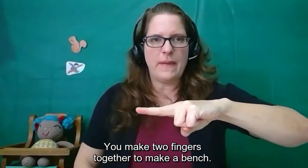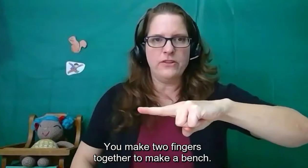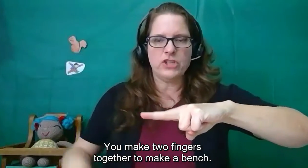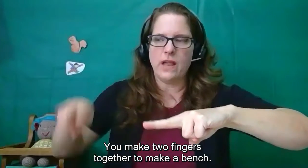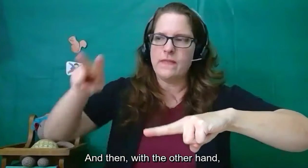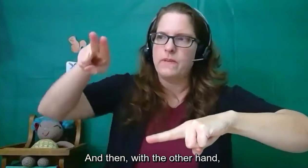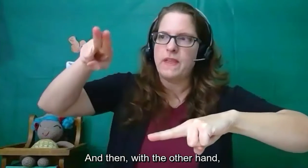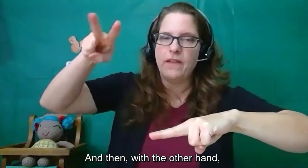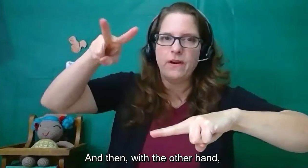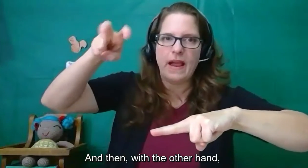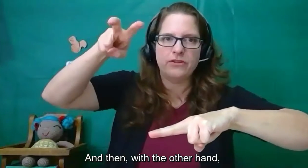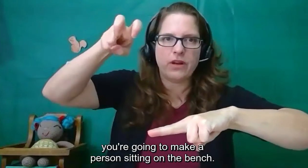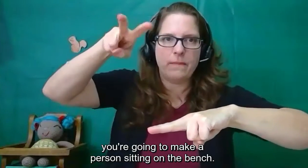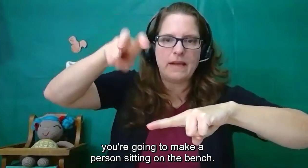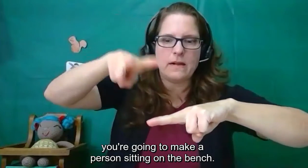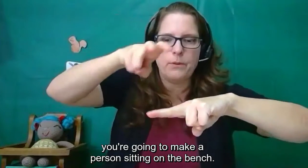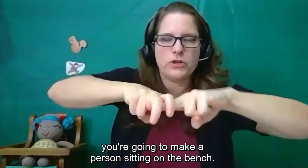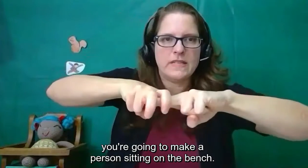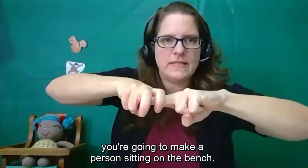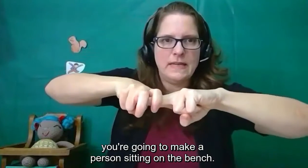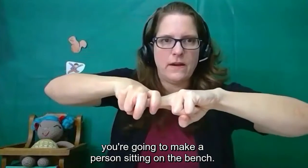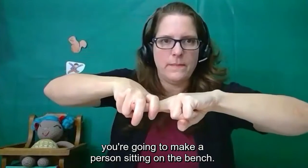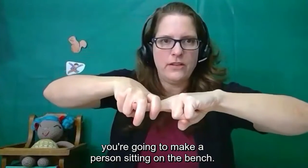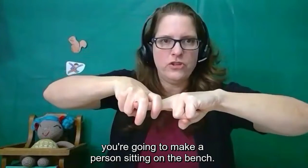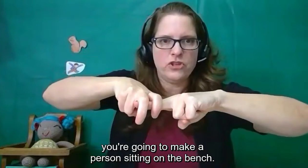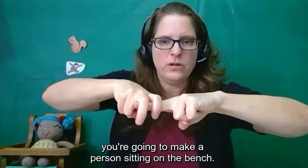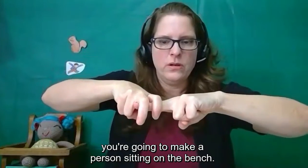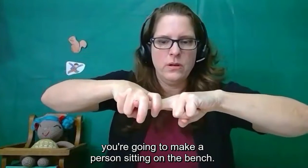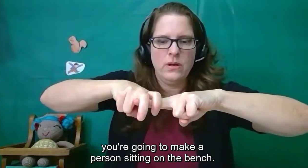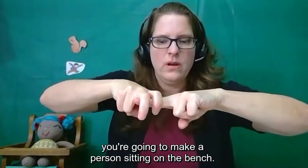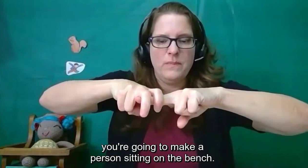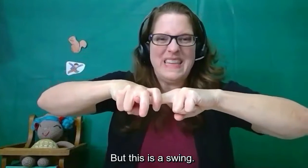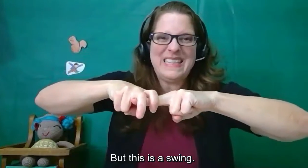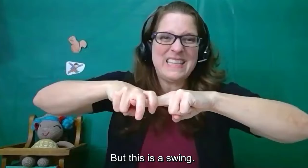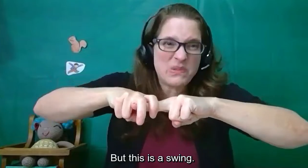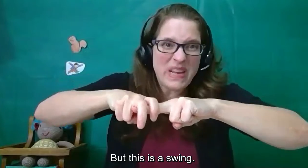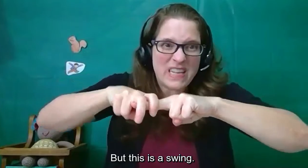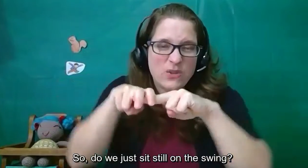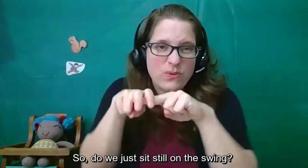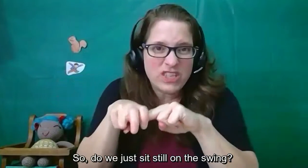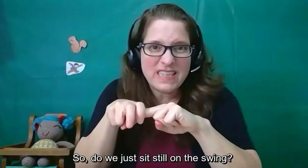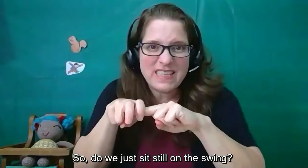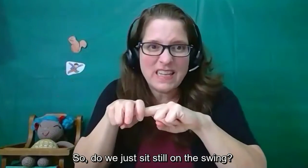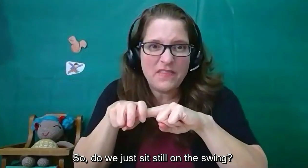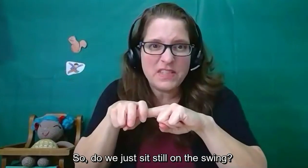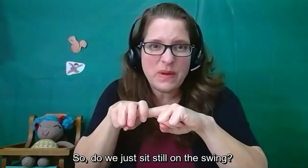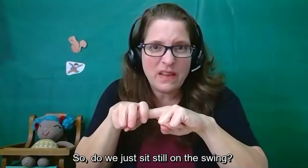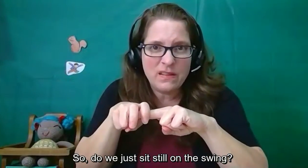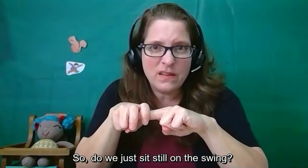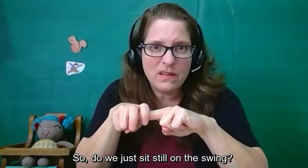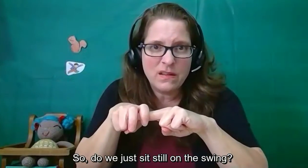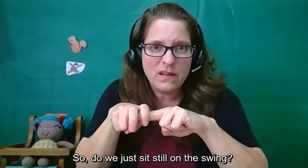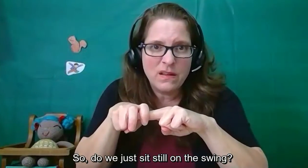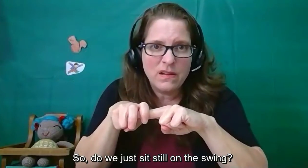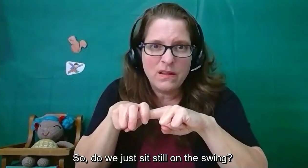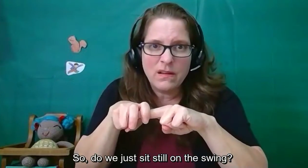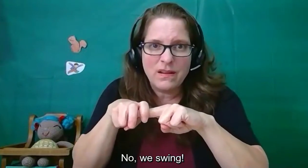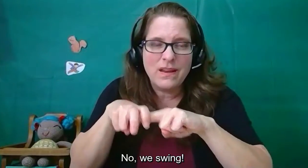bench. And then with the other hand, you're going to make a person sitting on the bench. But this is a swing. So do we just sit still on the swing? No,